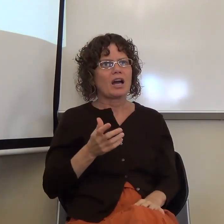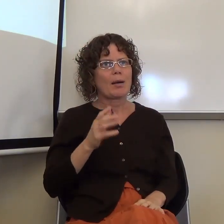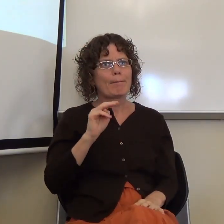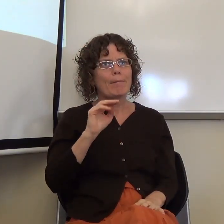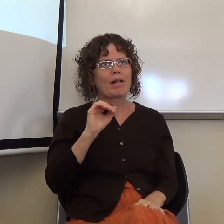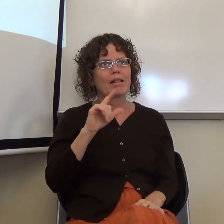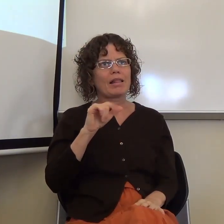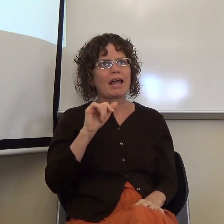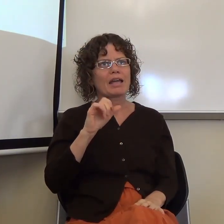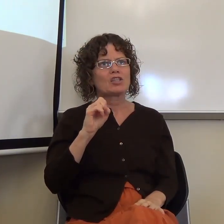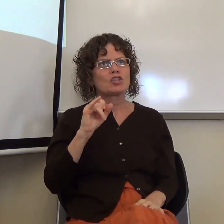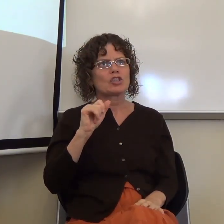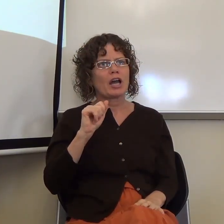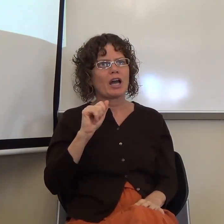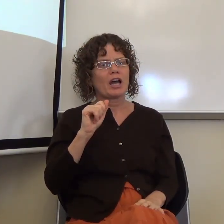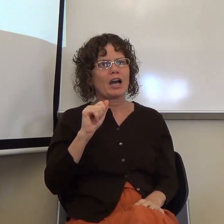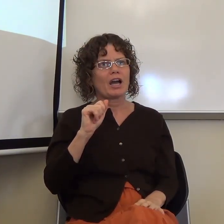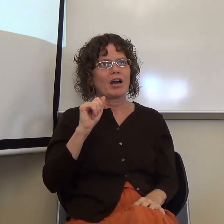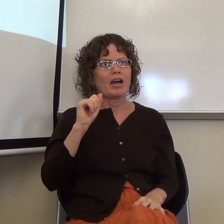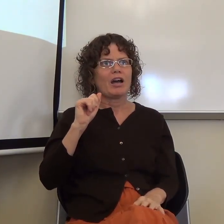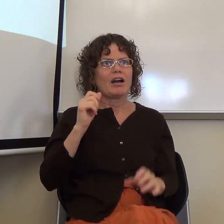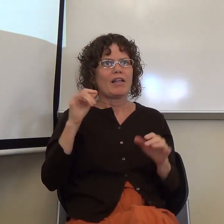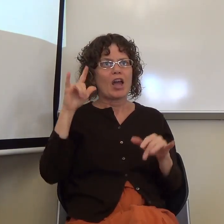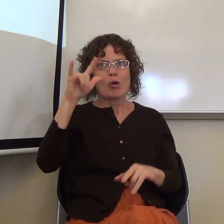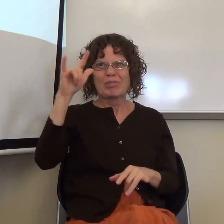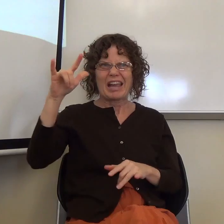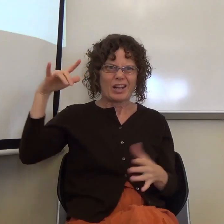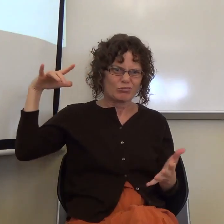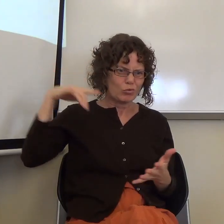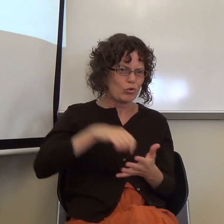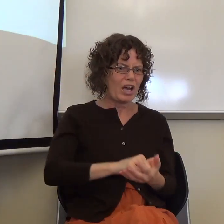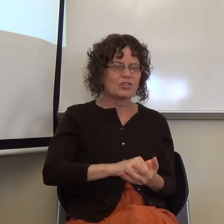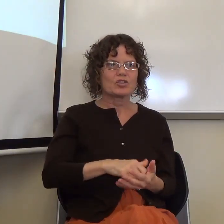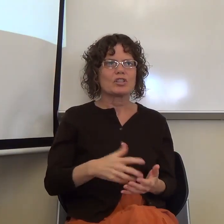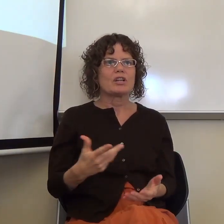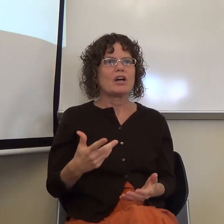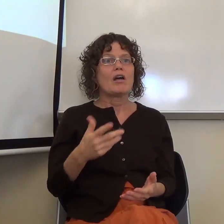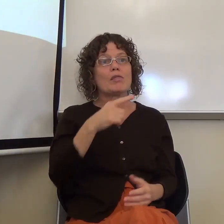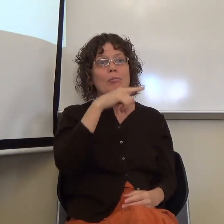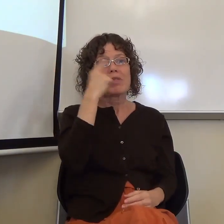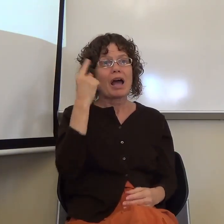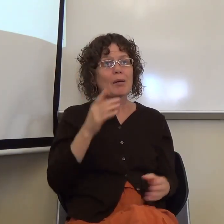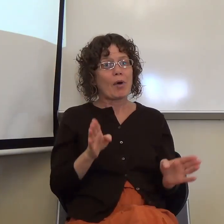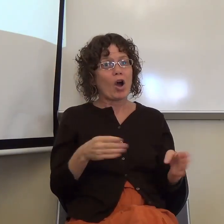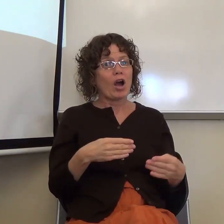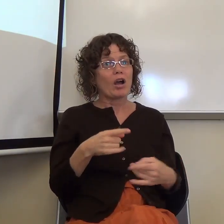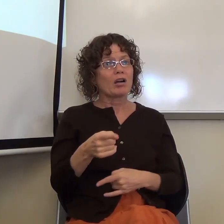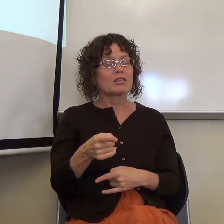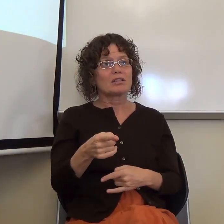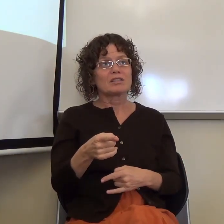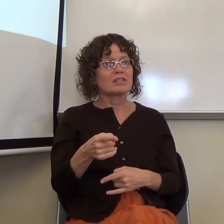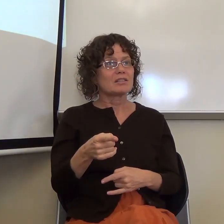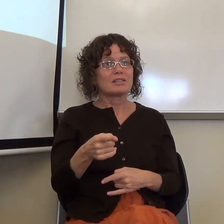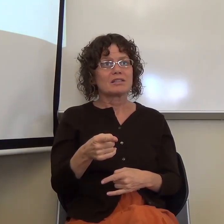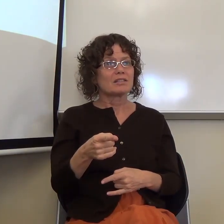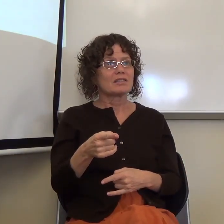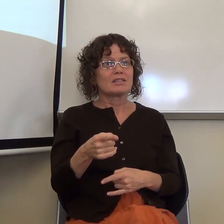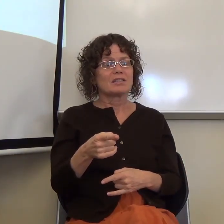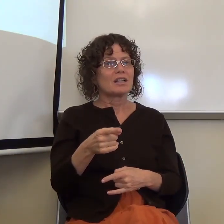was that they stopped getting transmissions from the black box. The black boxes are something they